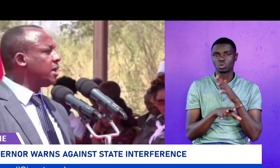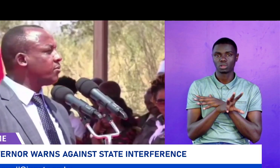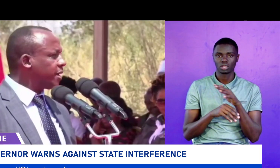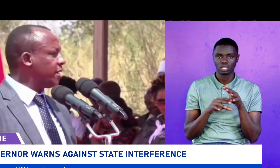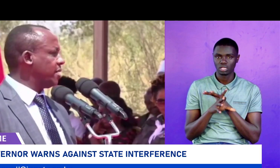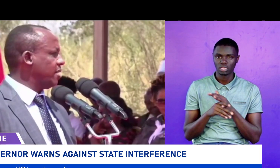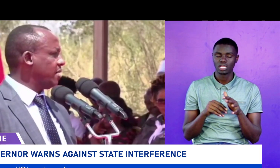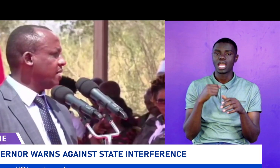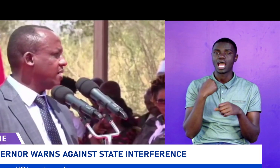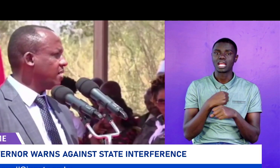fake.